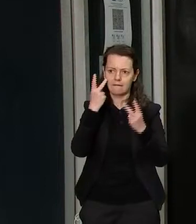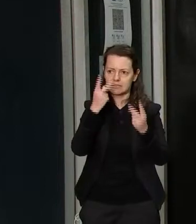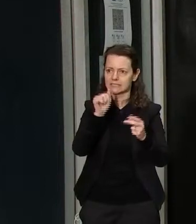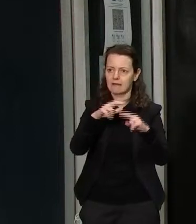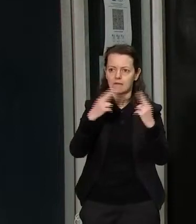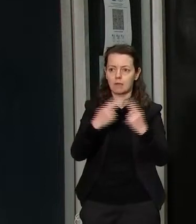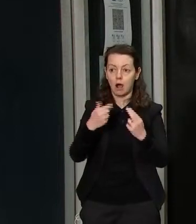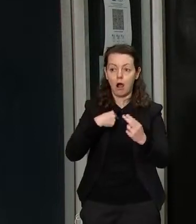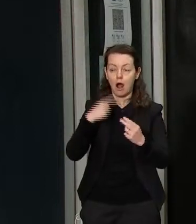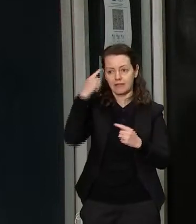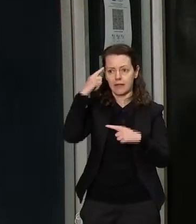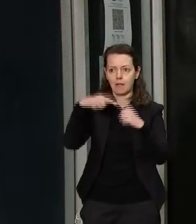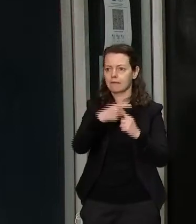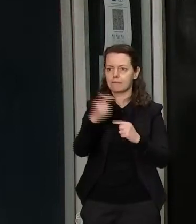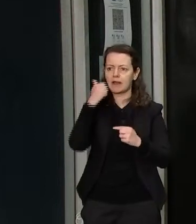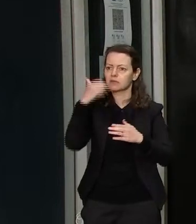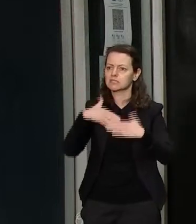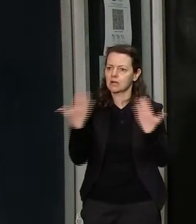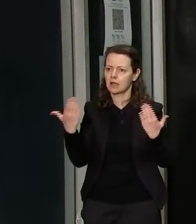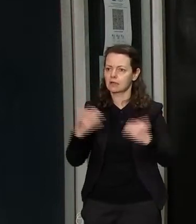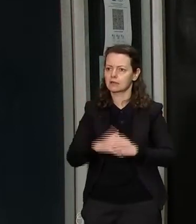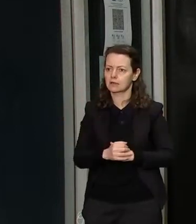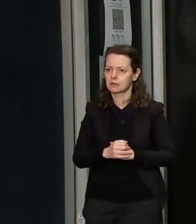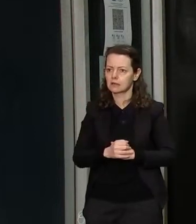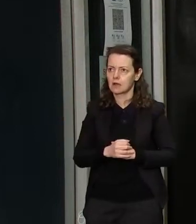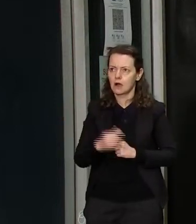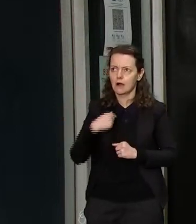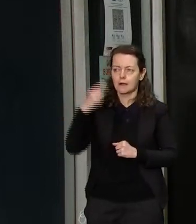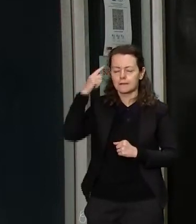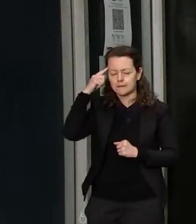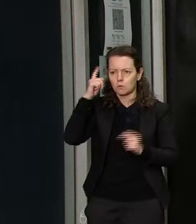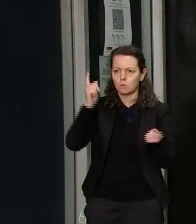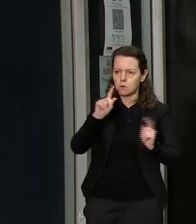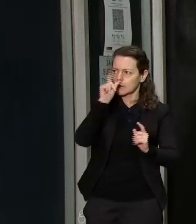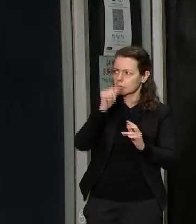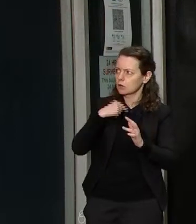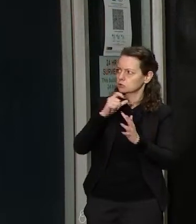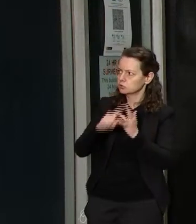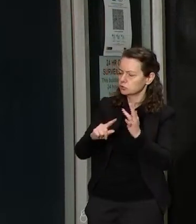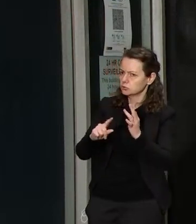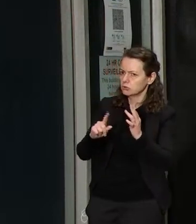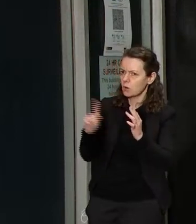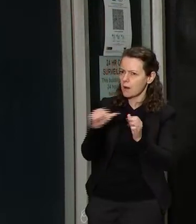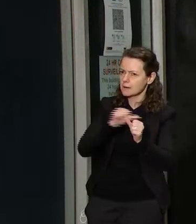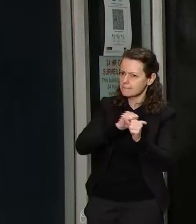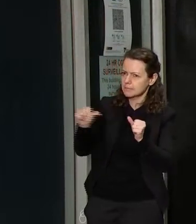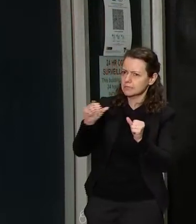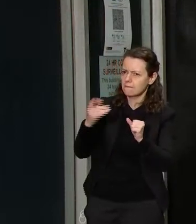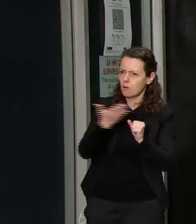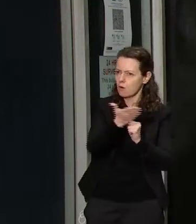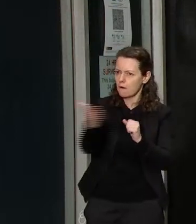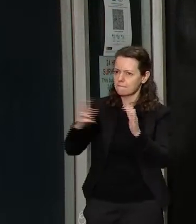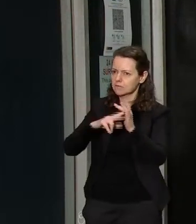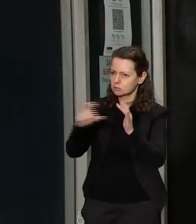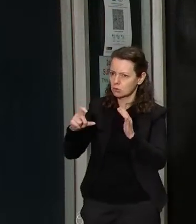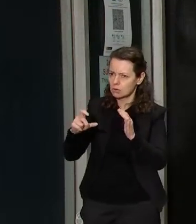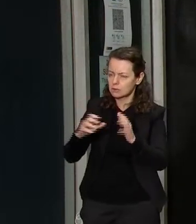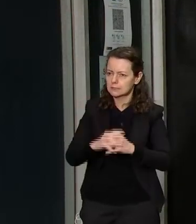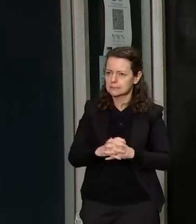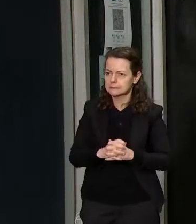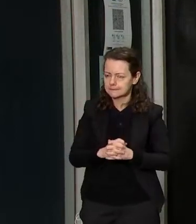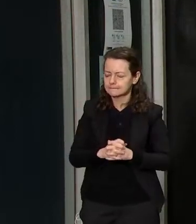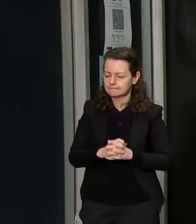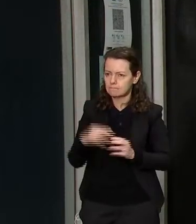day. I always have in mind what the alternative would be. And so these decisions are absolutely to try and